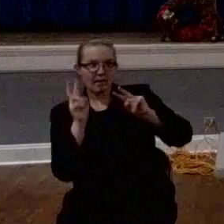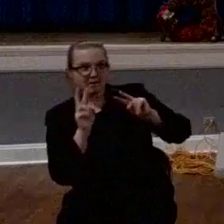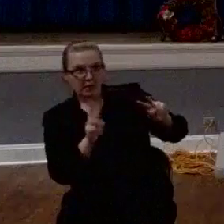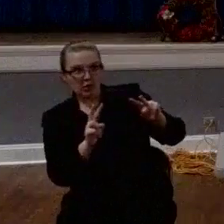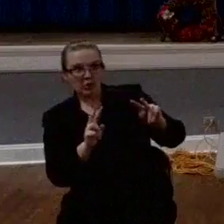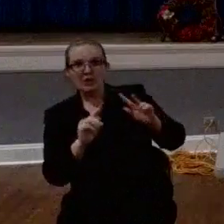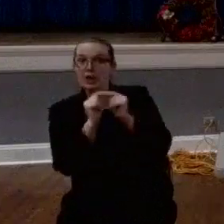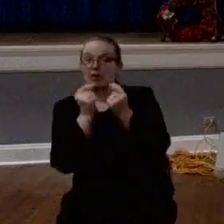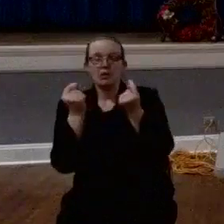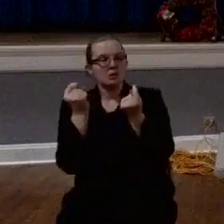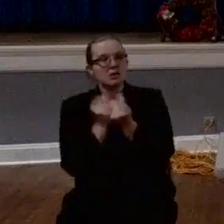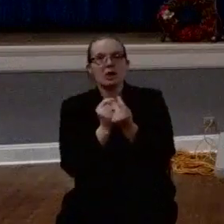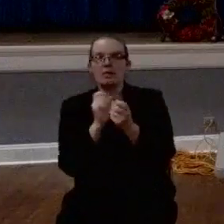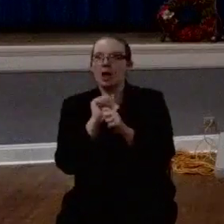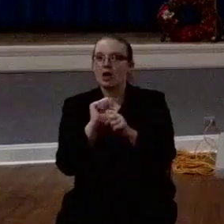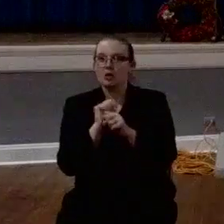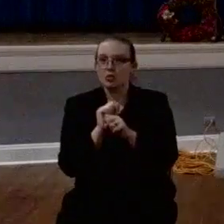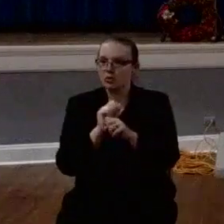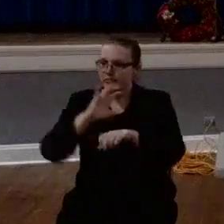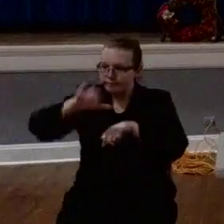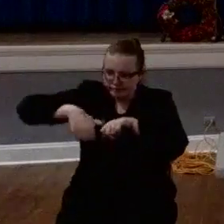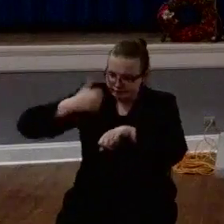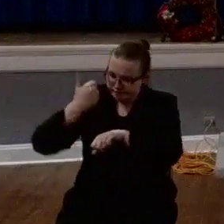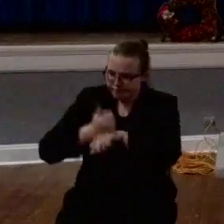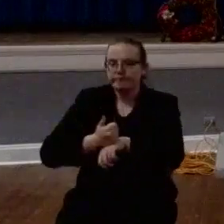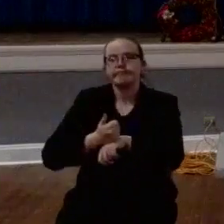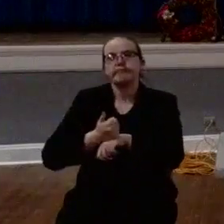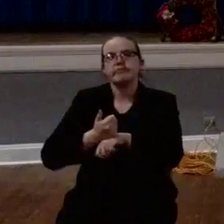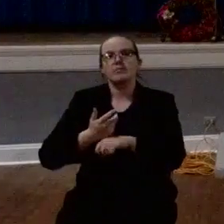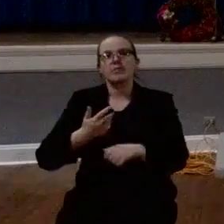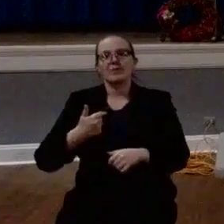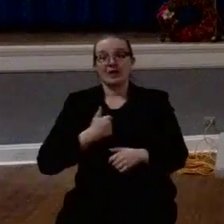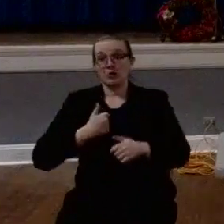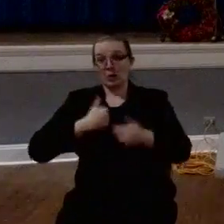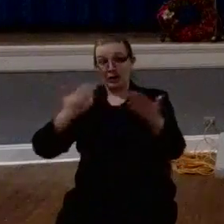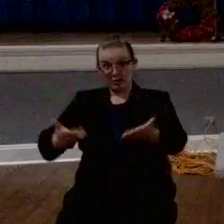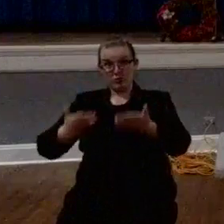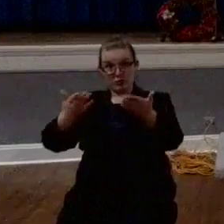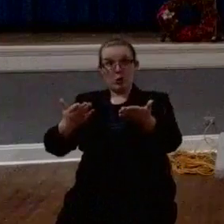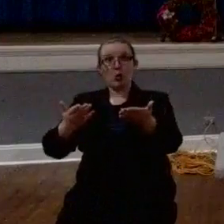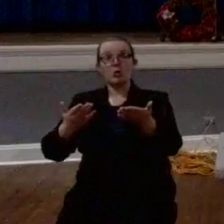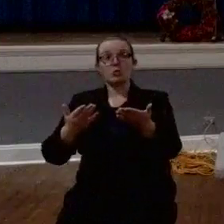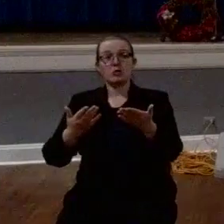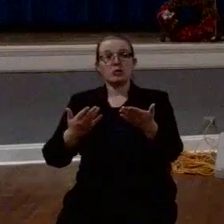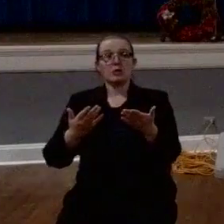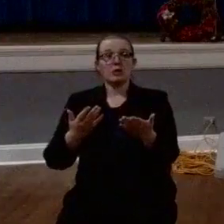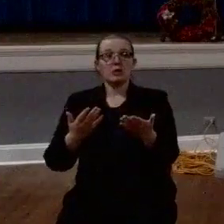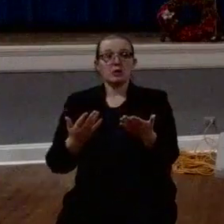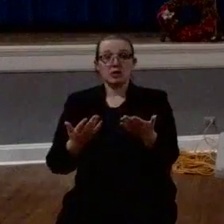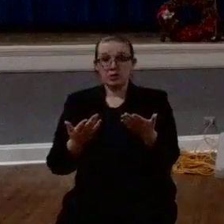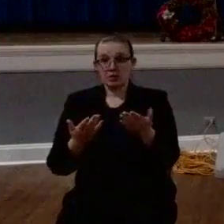team has worked so hard to create? So I'm making a proposal that we